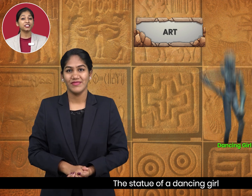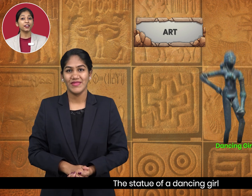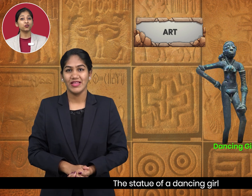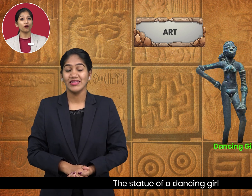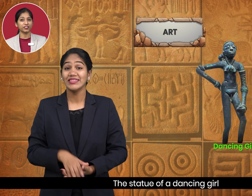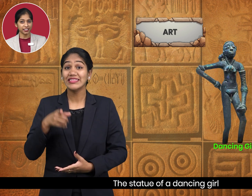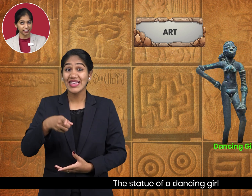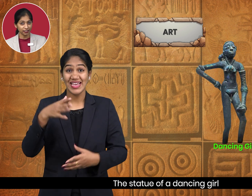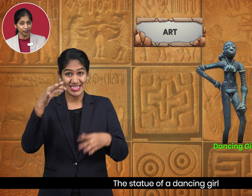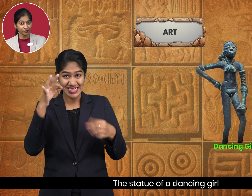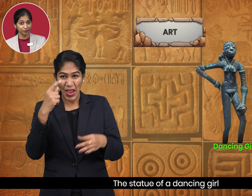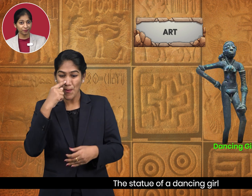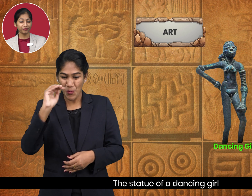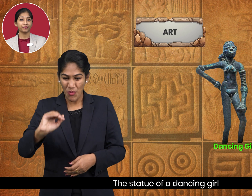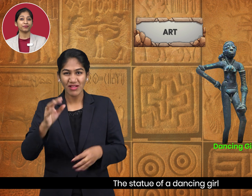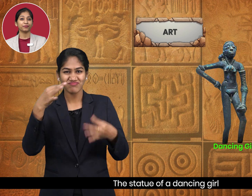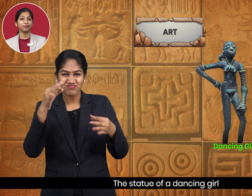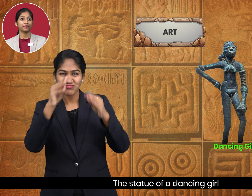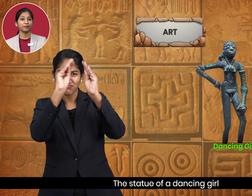The statue of Dancing Girl